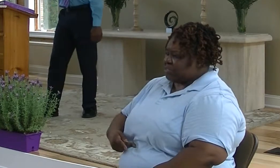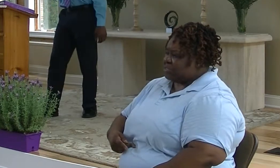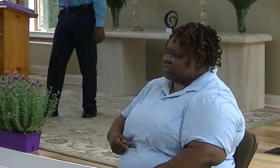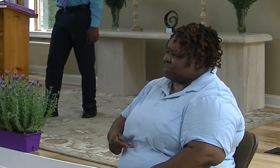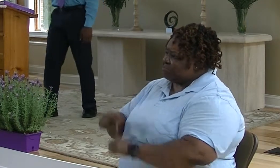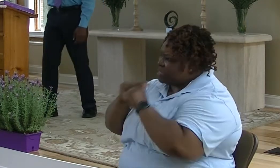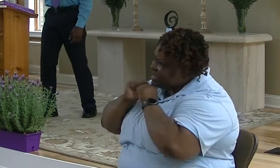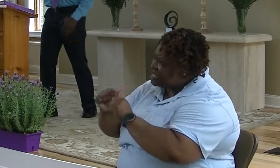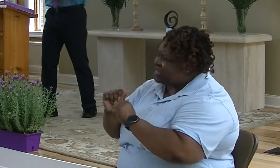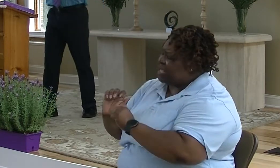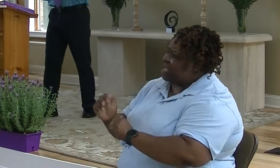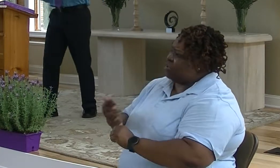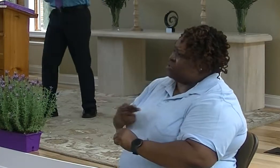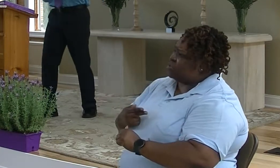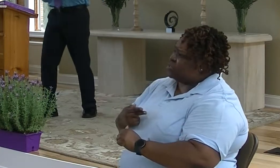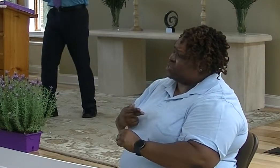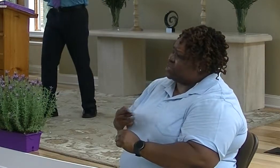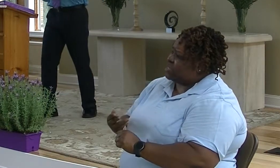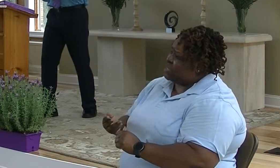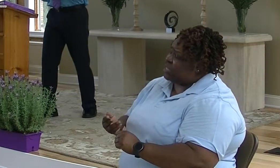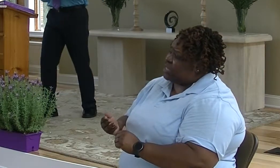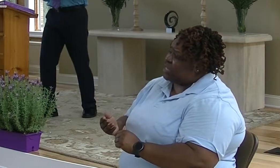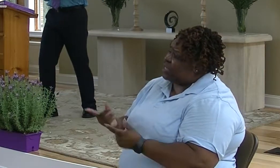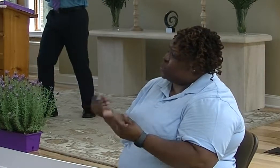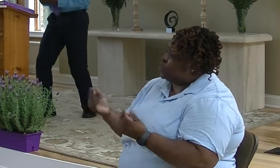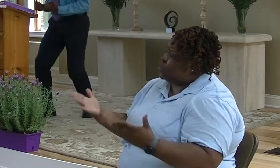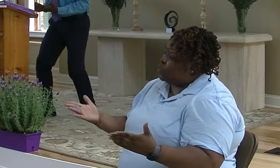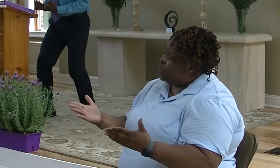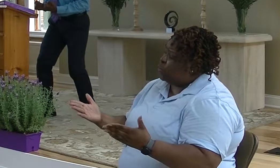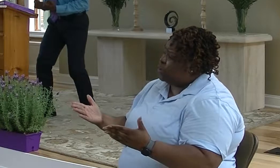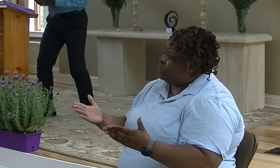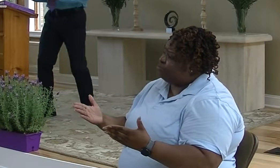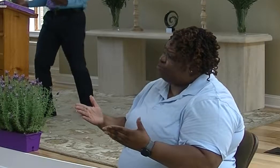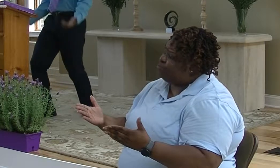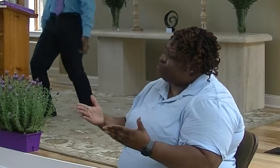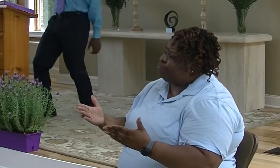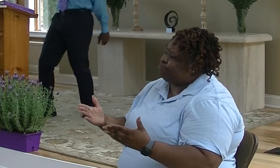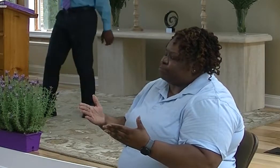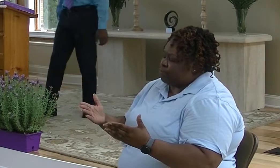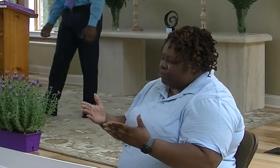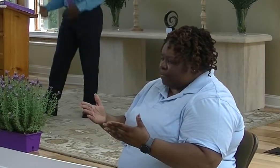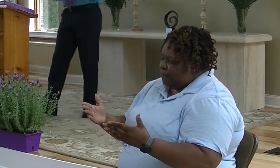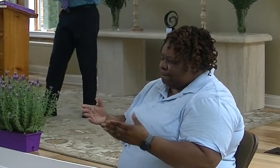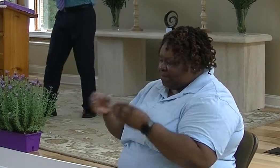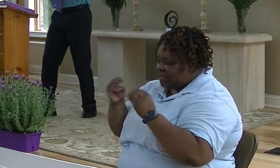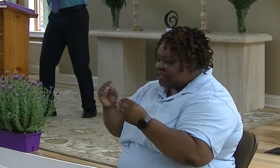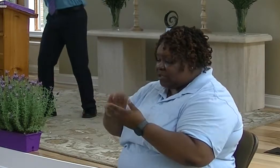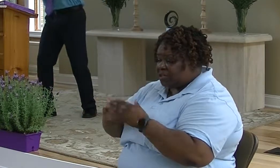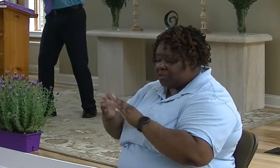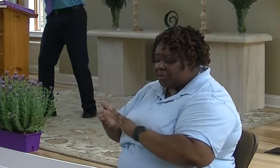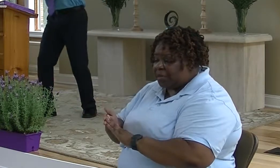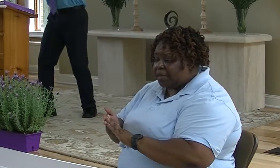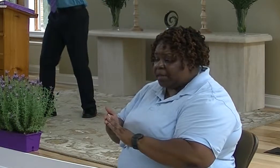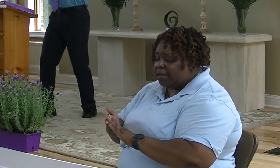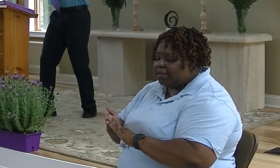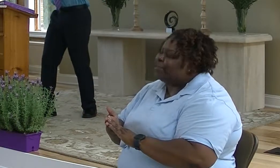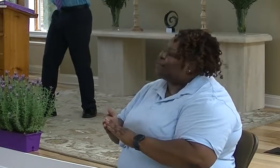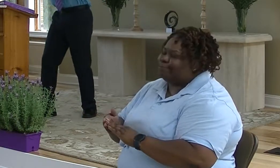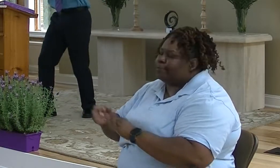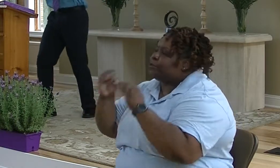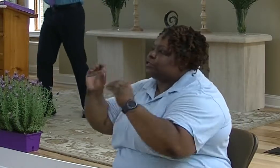We let other things come in and force us to feel like being vulnerable is a bad thing. That cause us to think